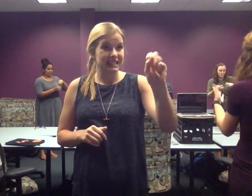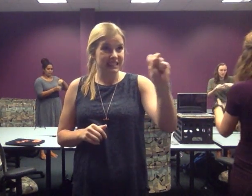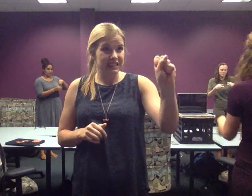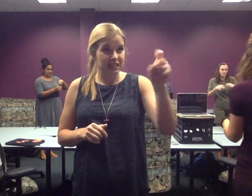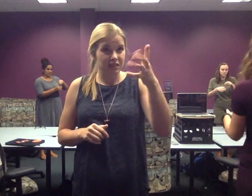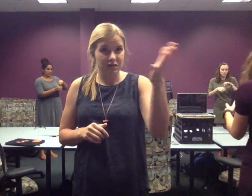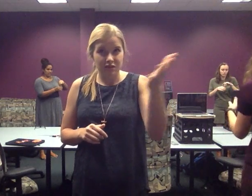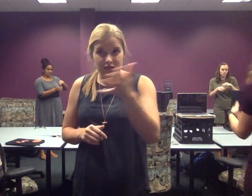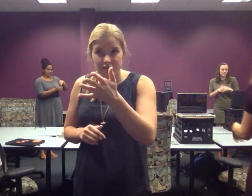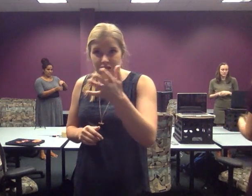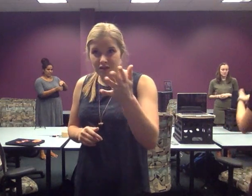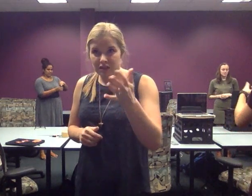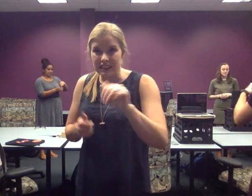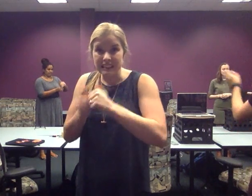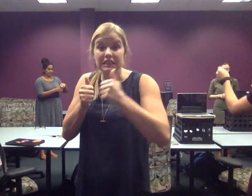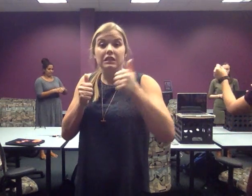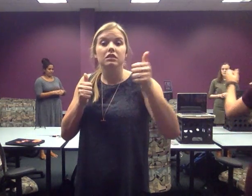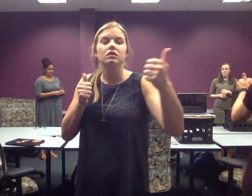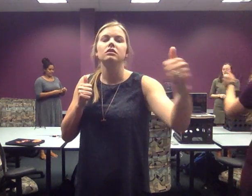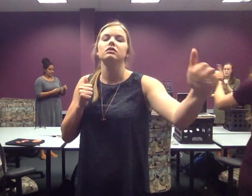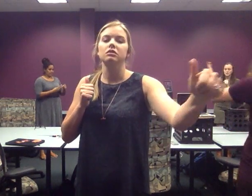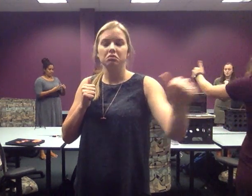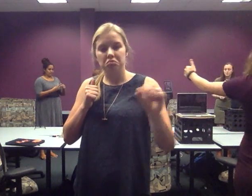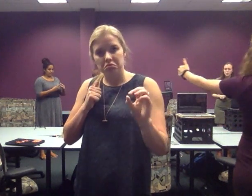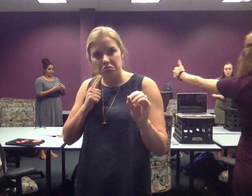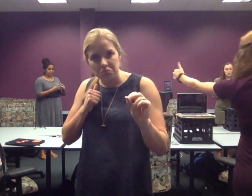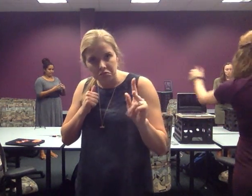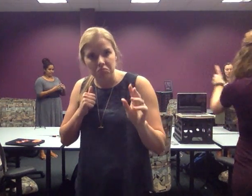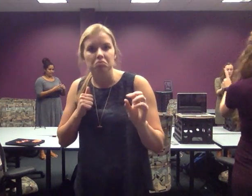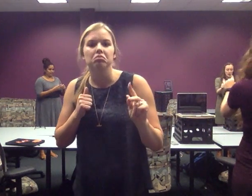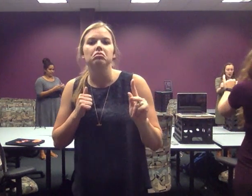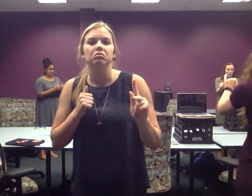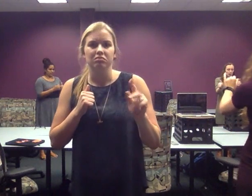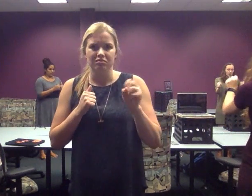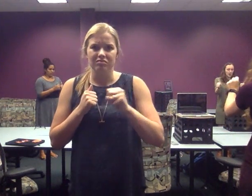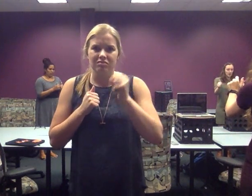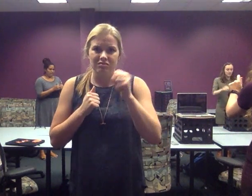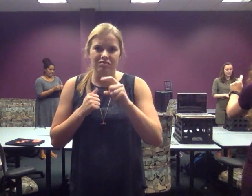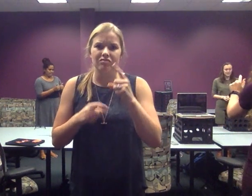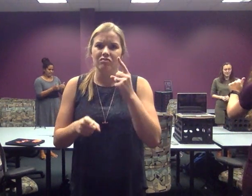All right, distance. They were a long ways away from where they were fighting.